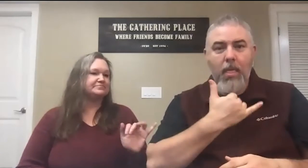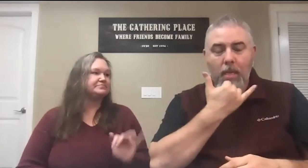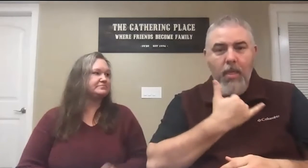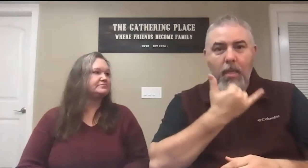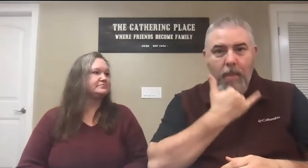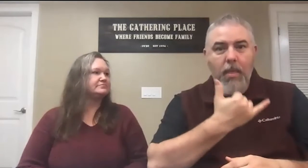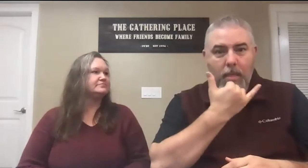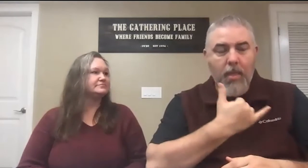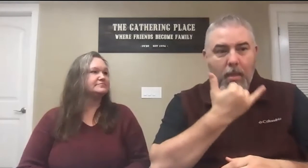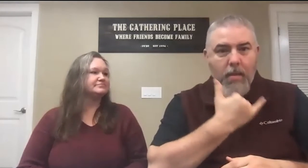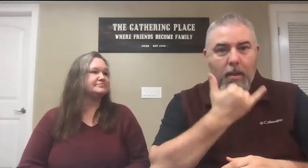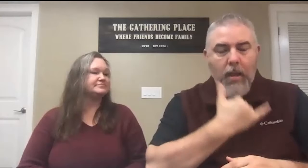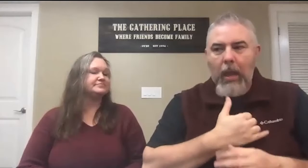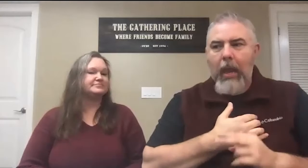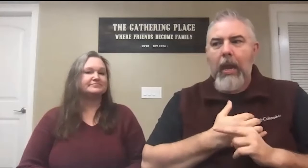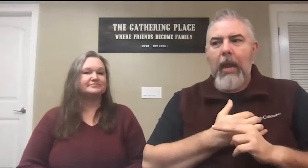Because I've made so many mistakes.